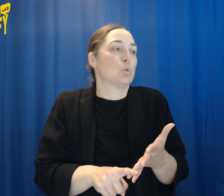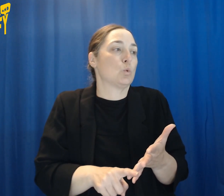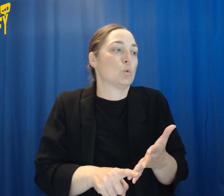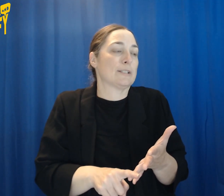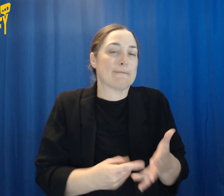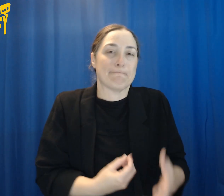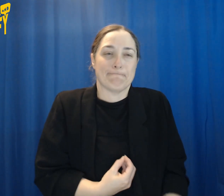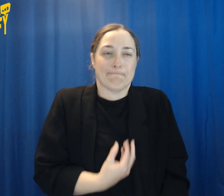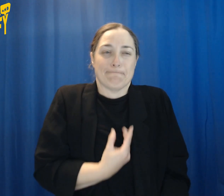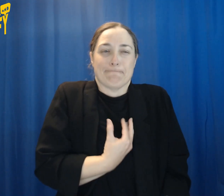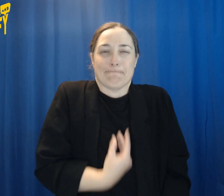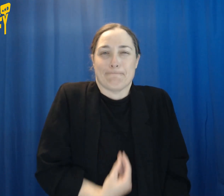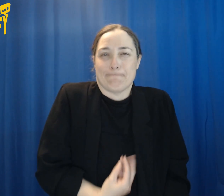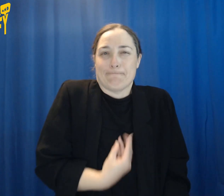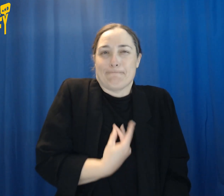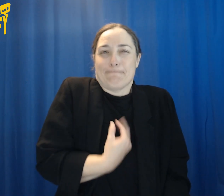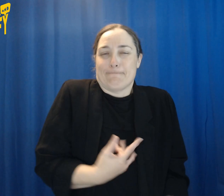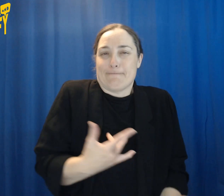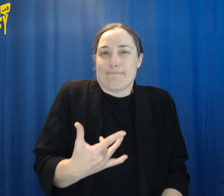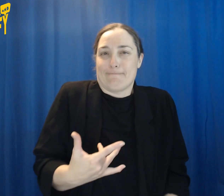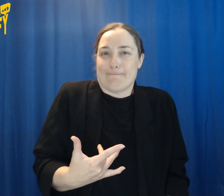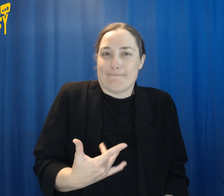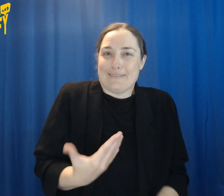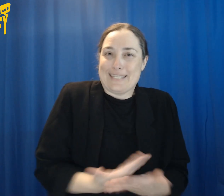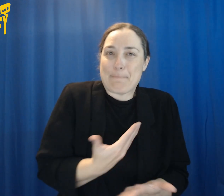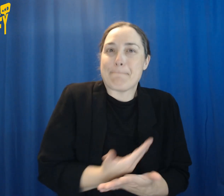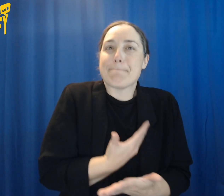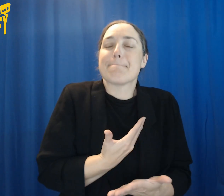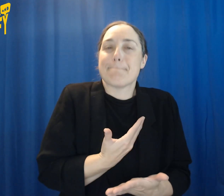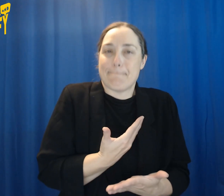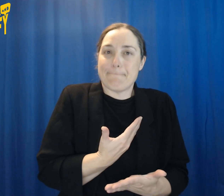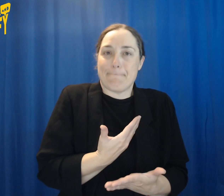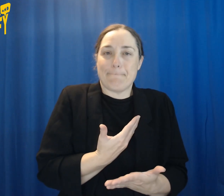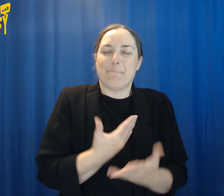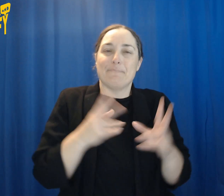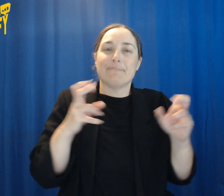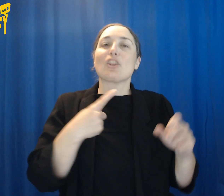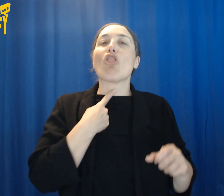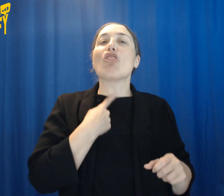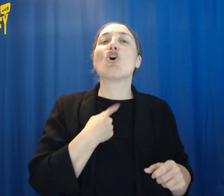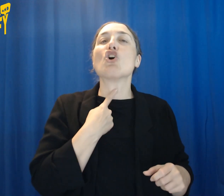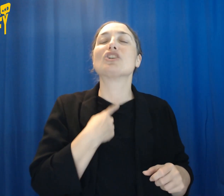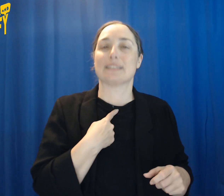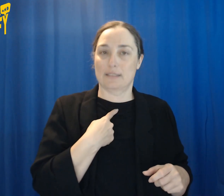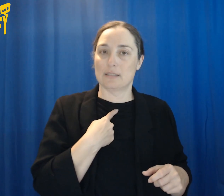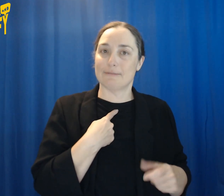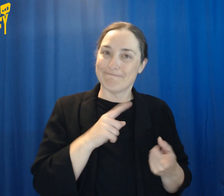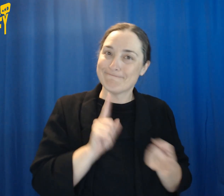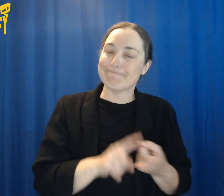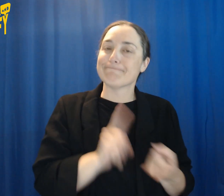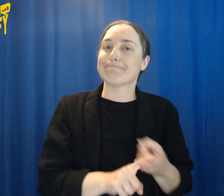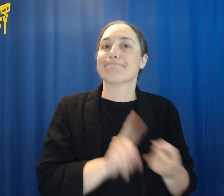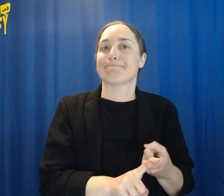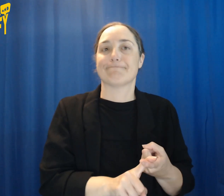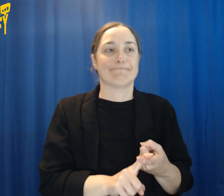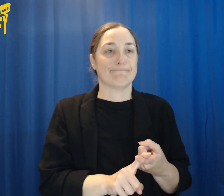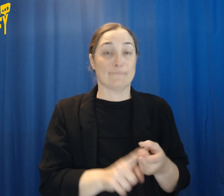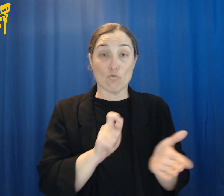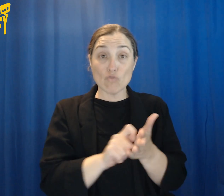that thirst alive. Stay thirsty, really, is the only advice I can give you. Write for yourself, because